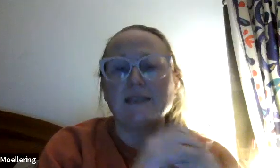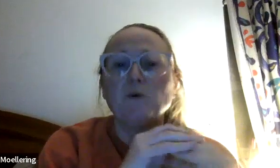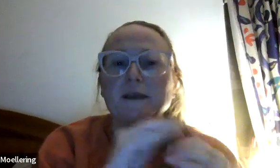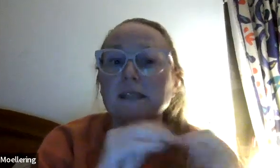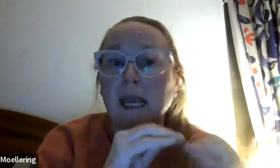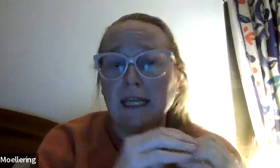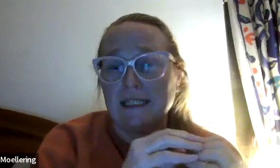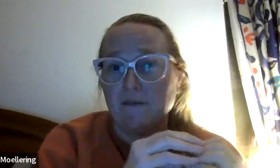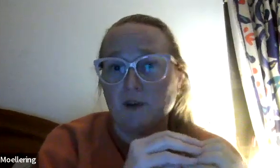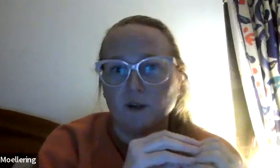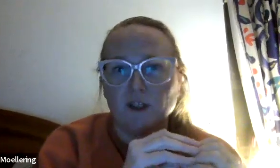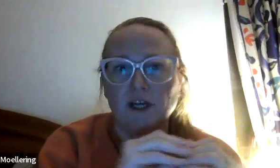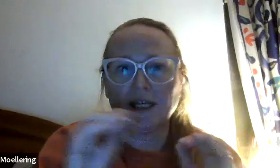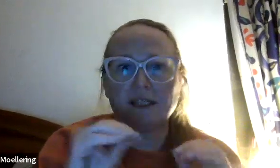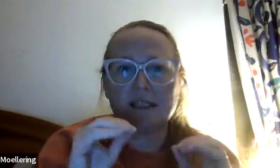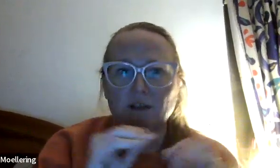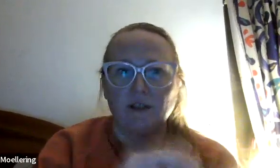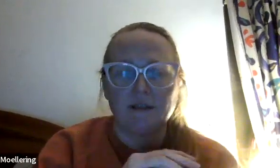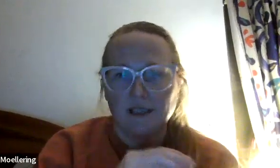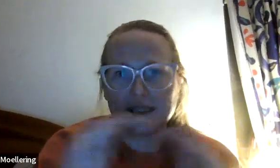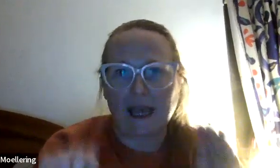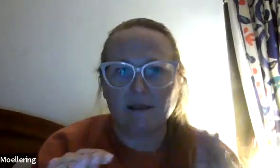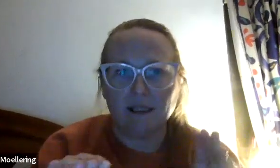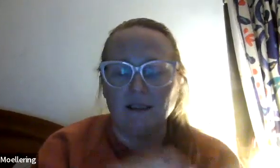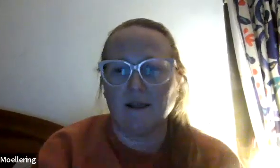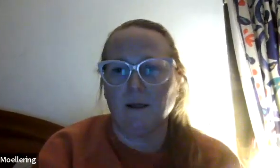they're more about signing and deaf culture and not necessarily like exactly,